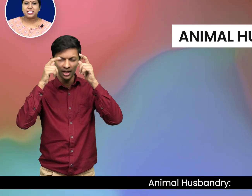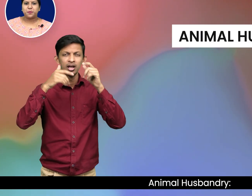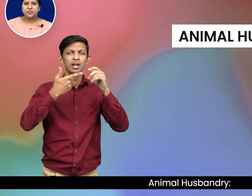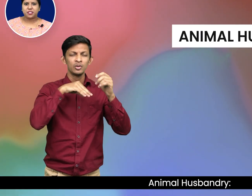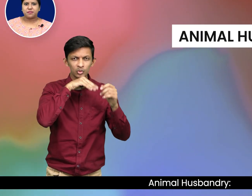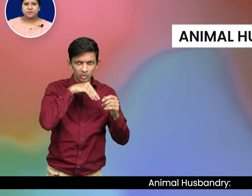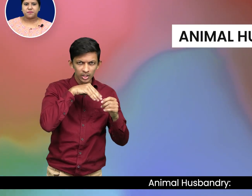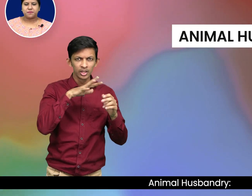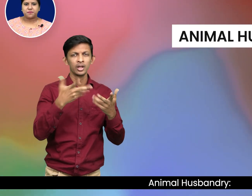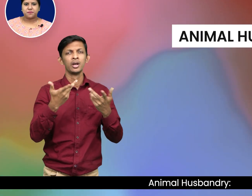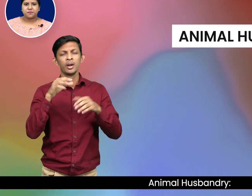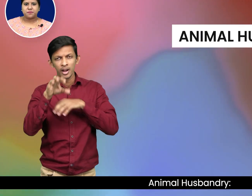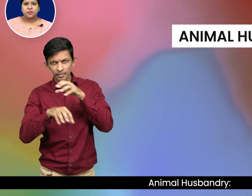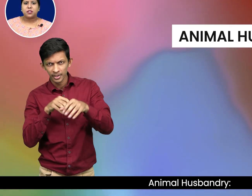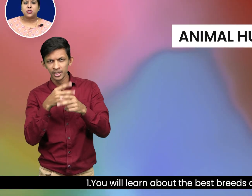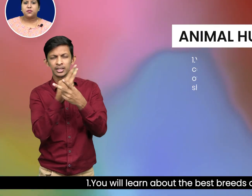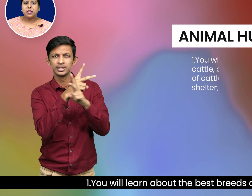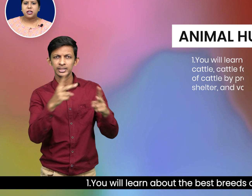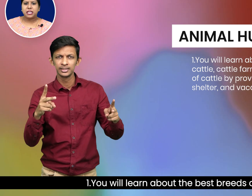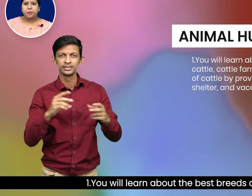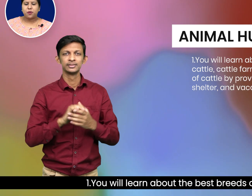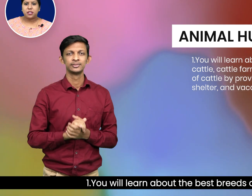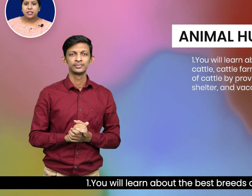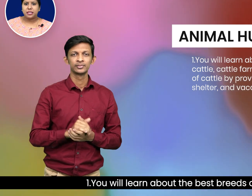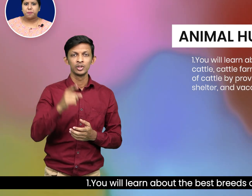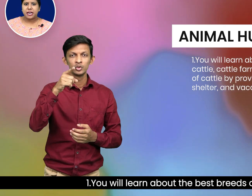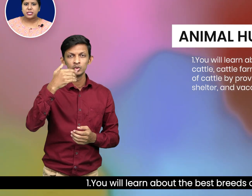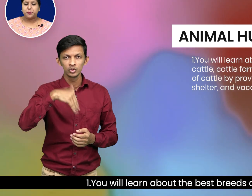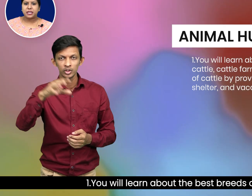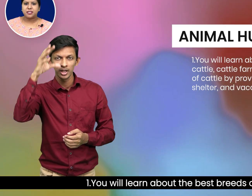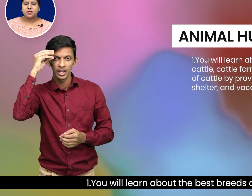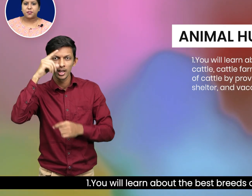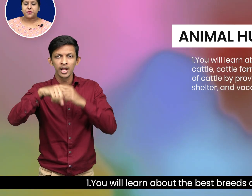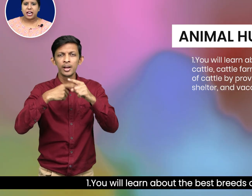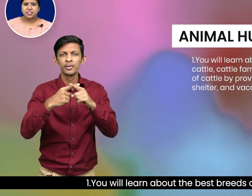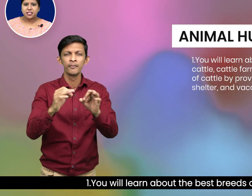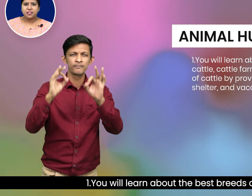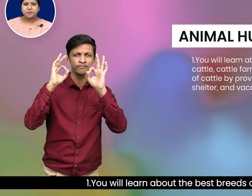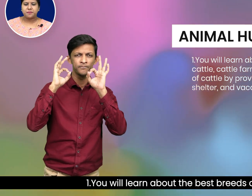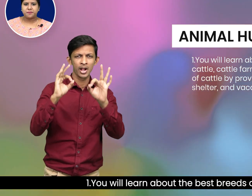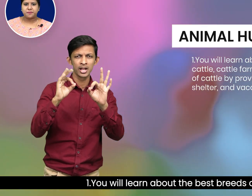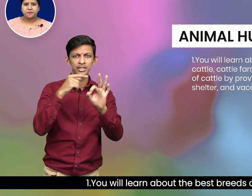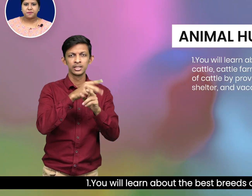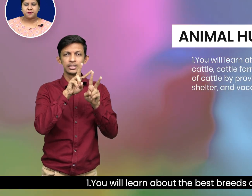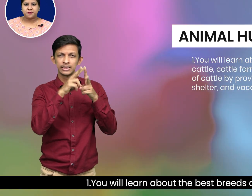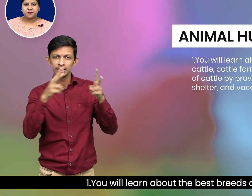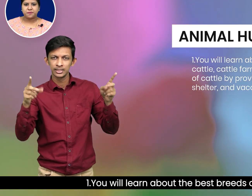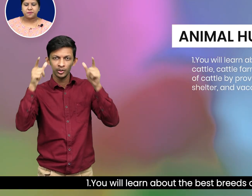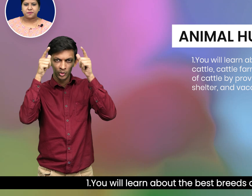Animal husbandry. You will learn about the best breeds of cattle